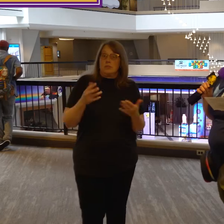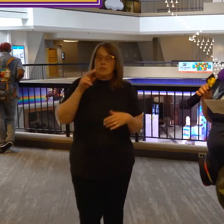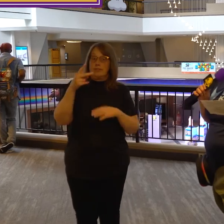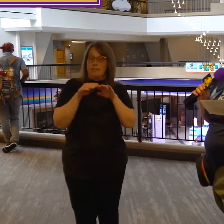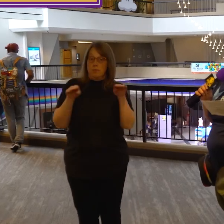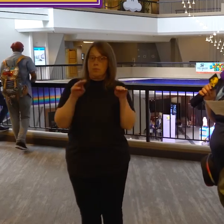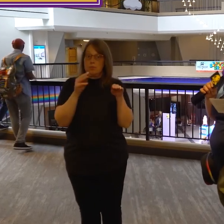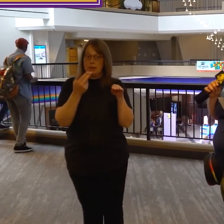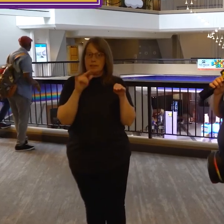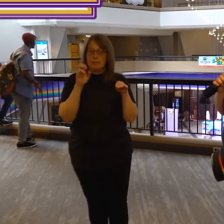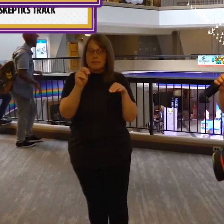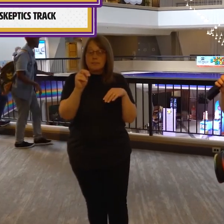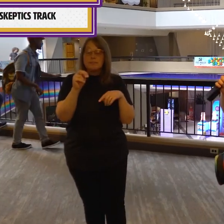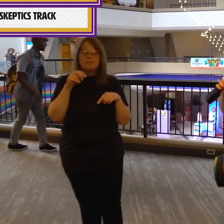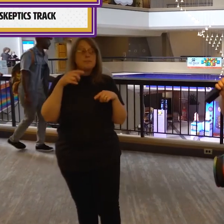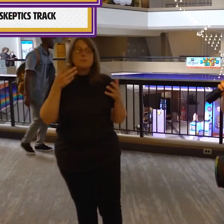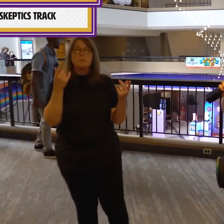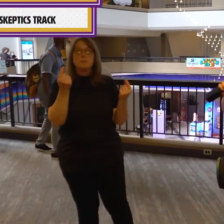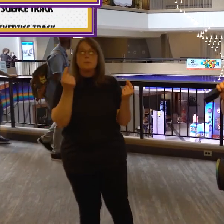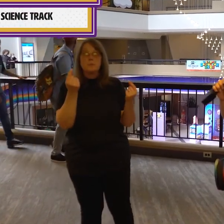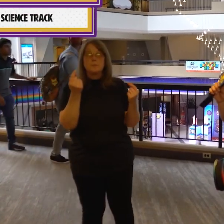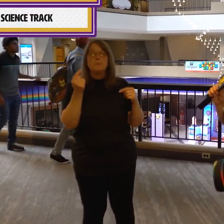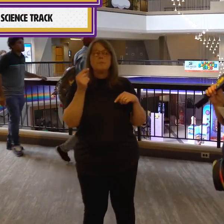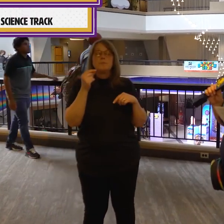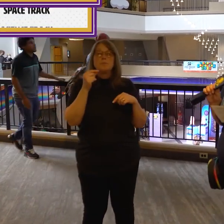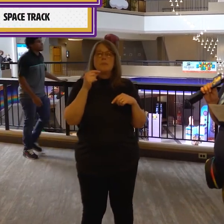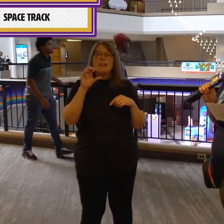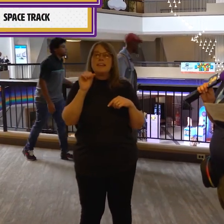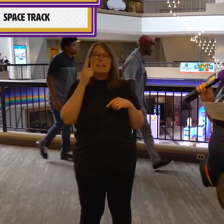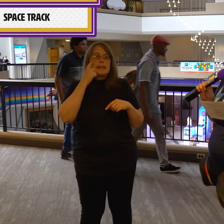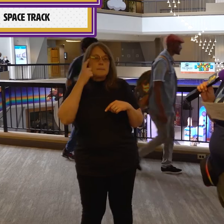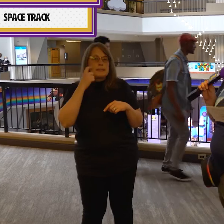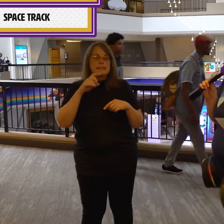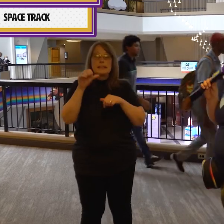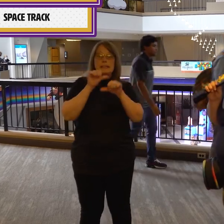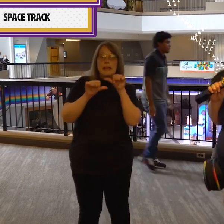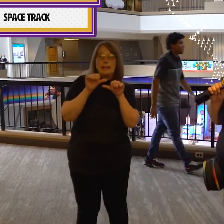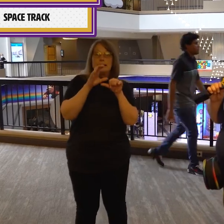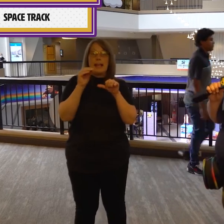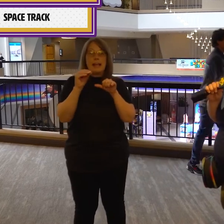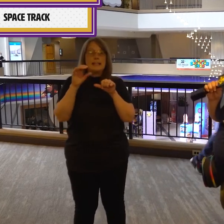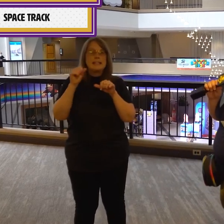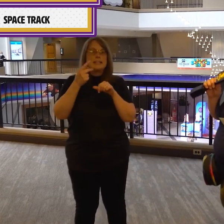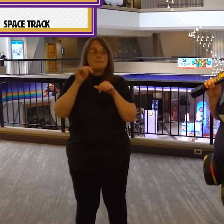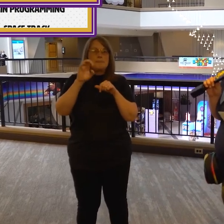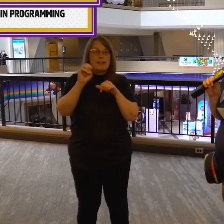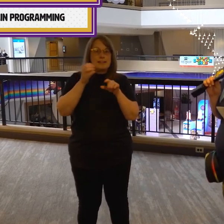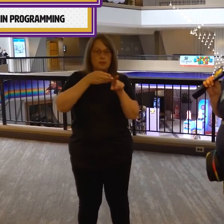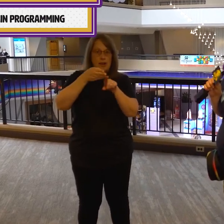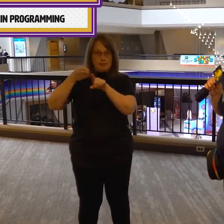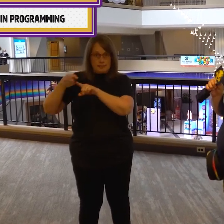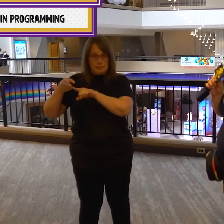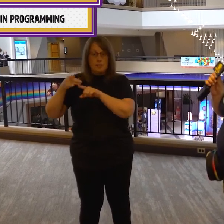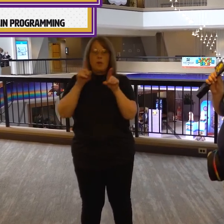second floor of the Hilton, this is where you will find the skeptics track, the science track, and the space track. You'll also